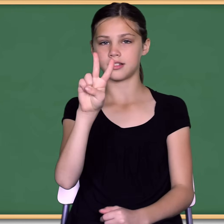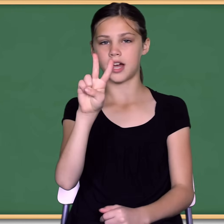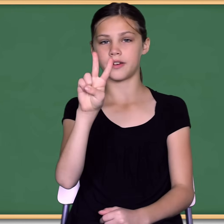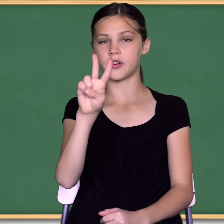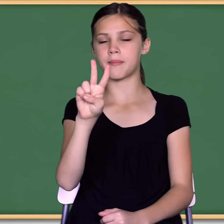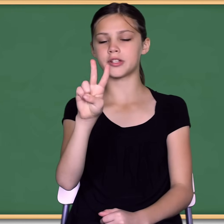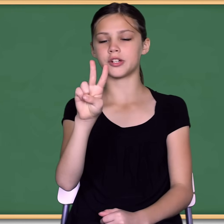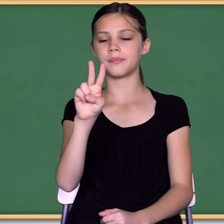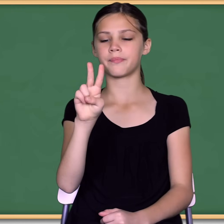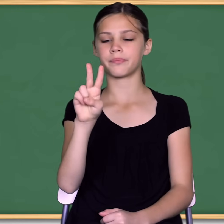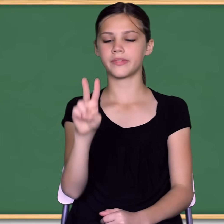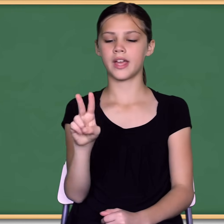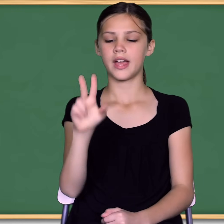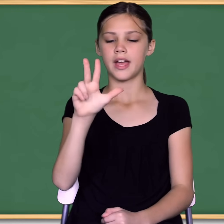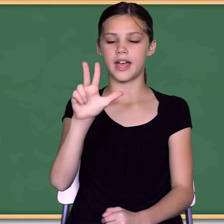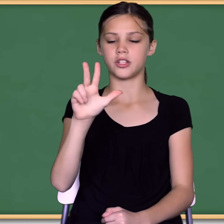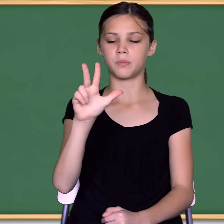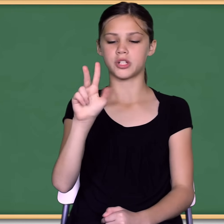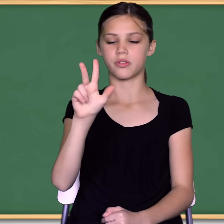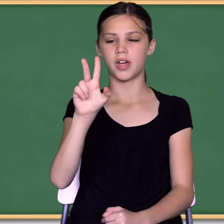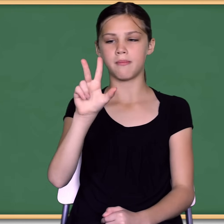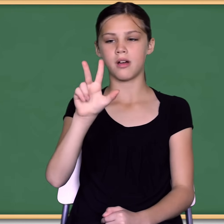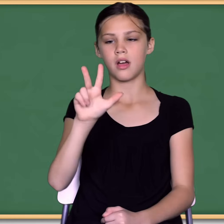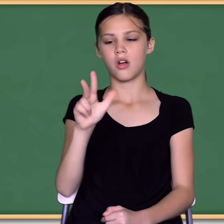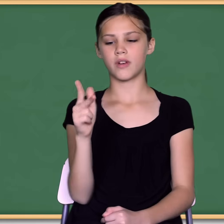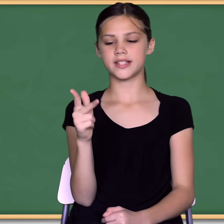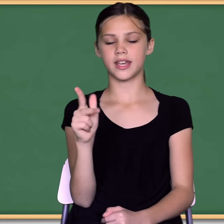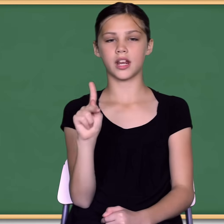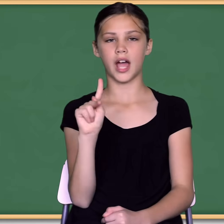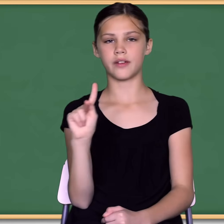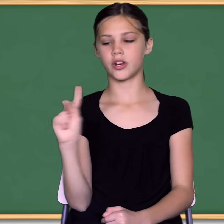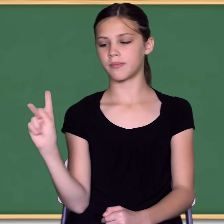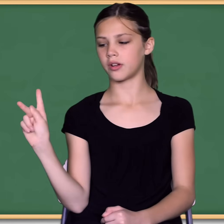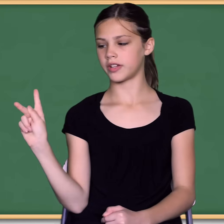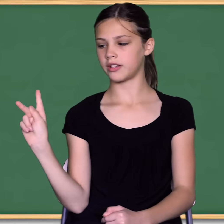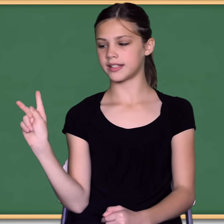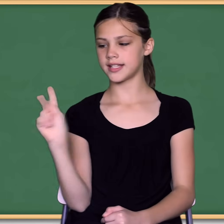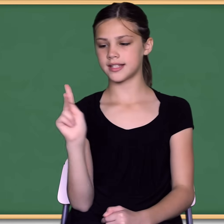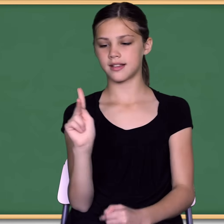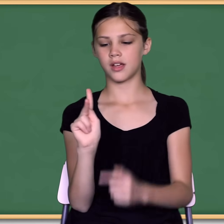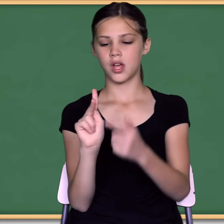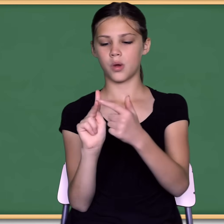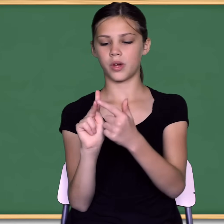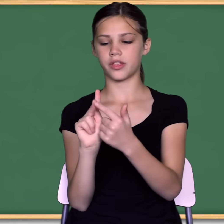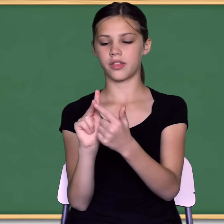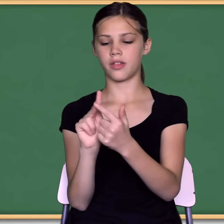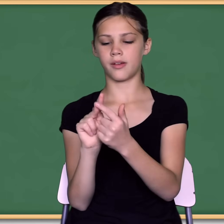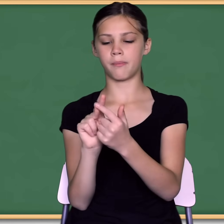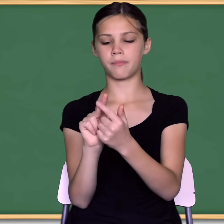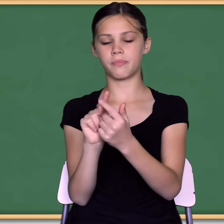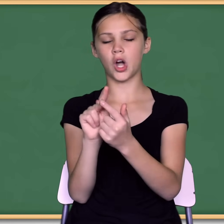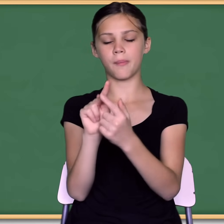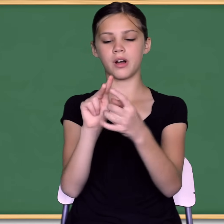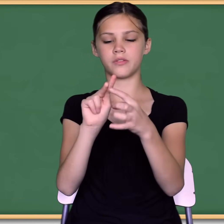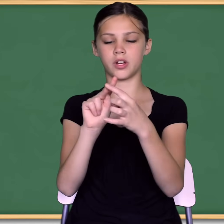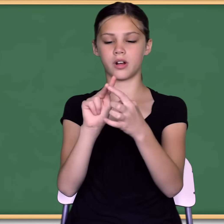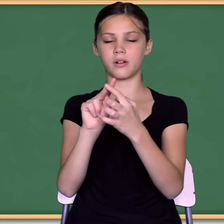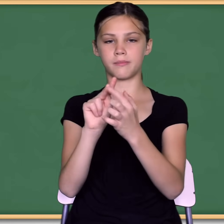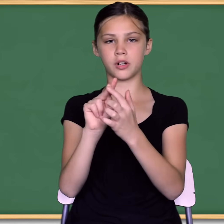kind of your number 2 and you put your thumb resting it kind of on your middle finger like this with the top of your middle